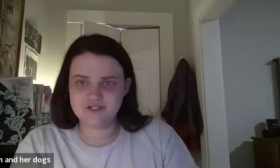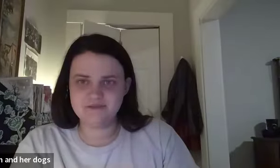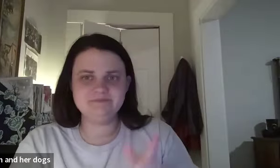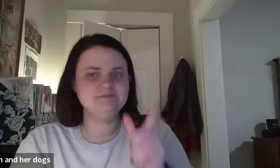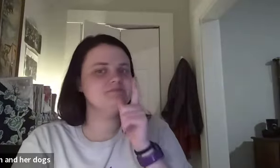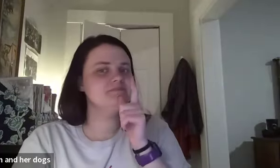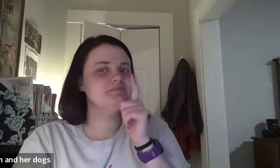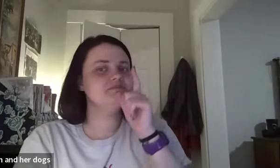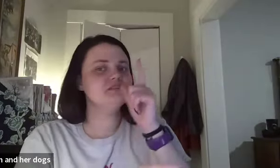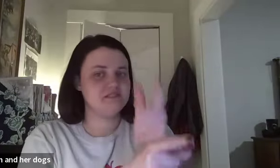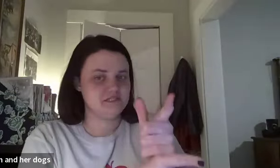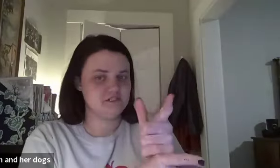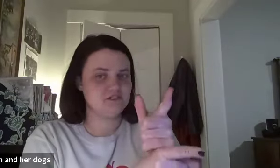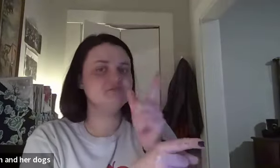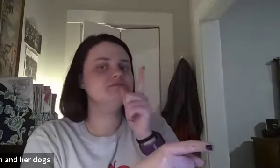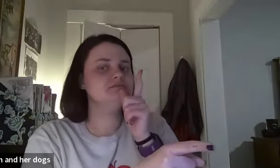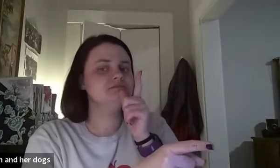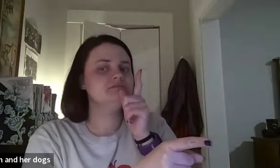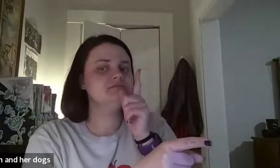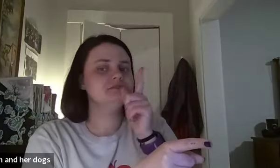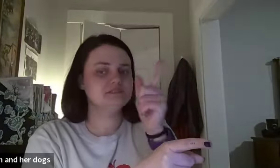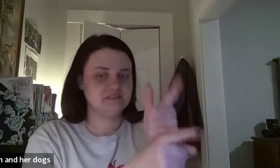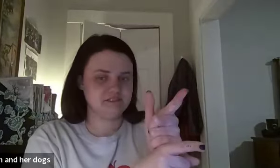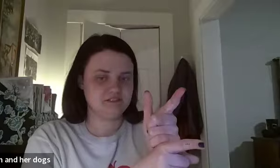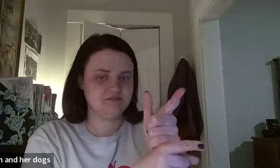sister, sister, sister,